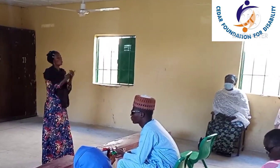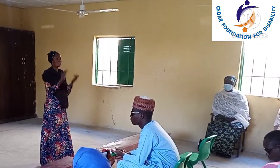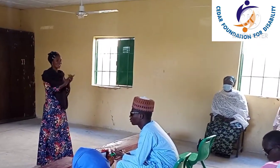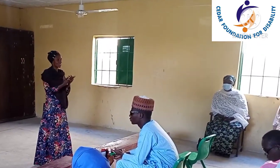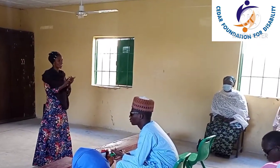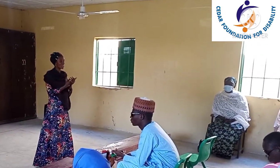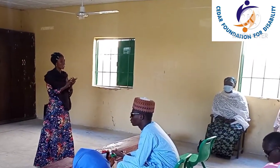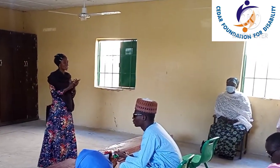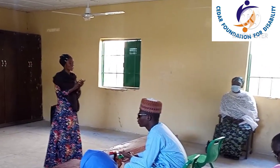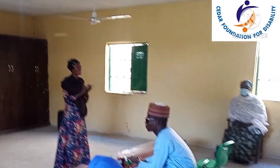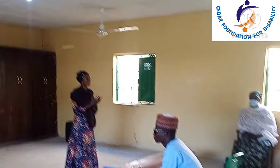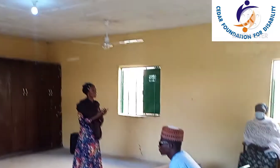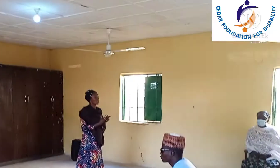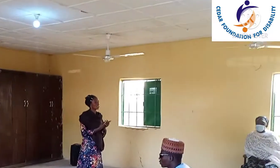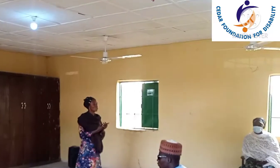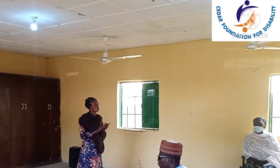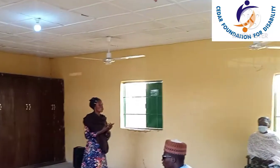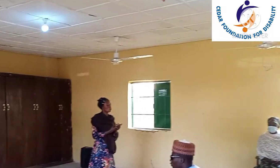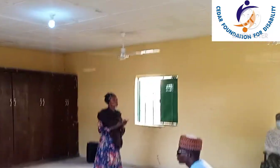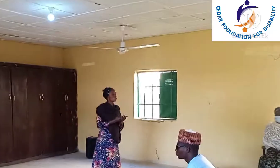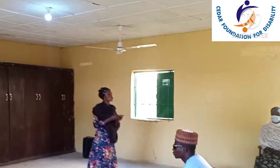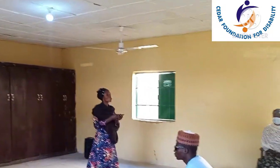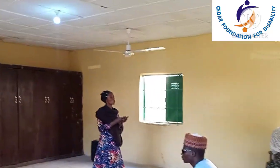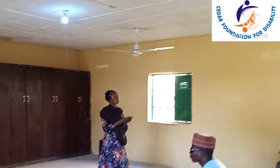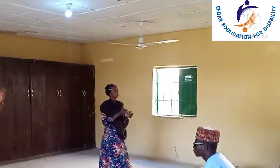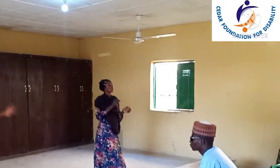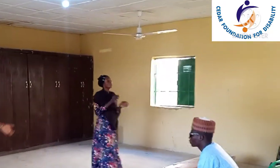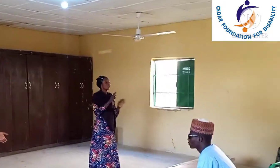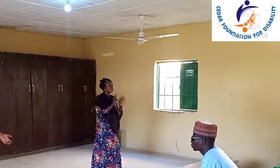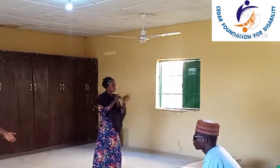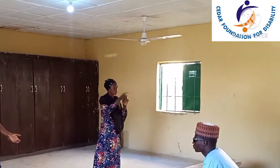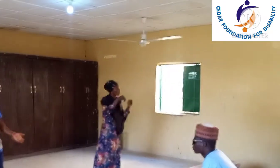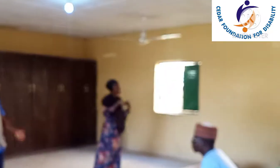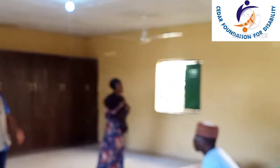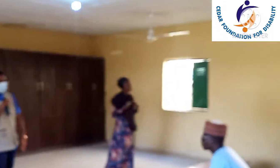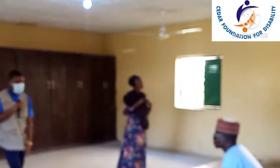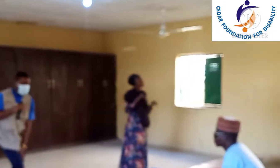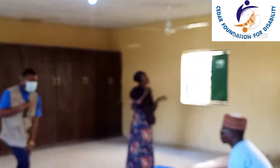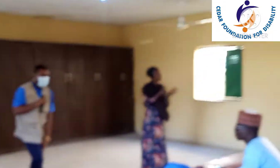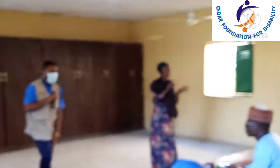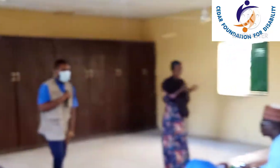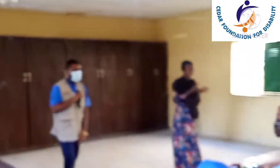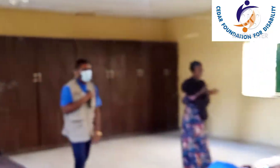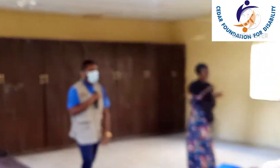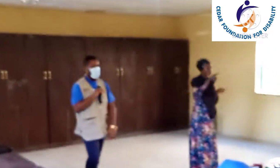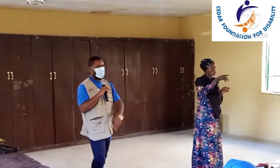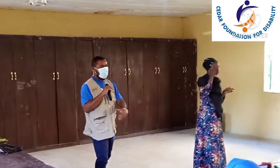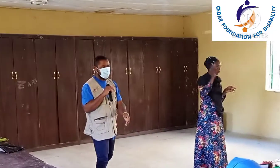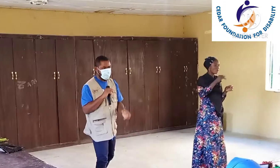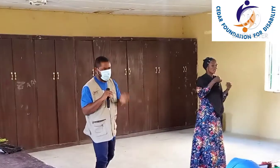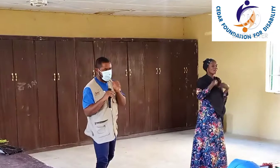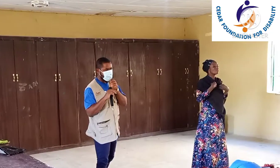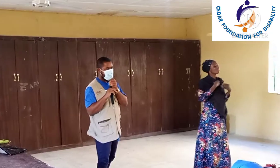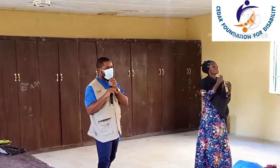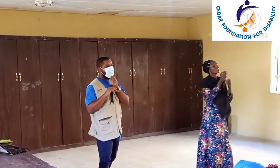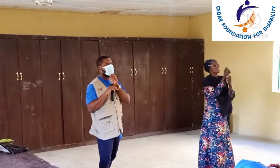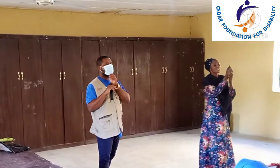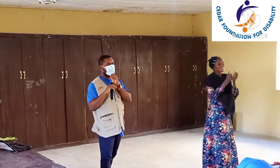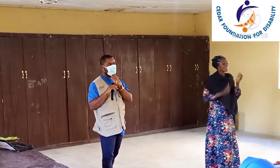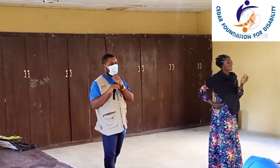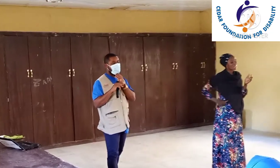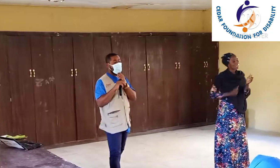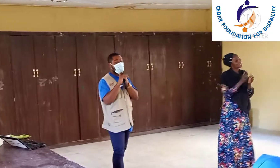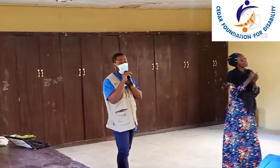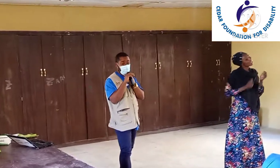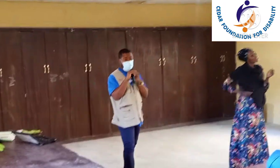the service for my leg not being cut off. Then, for instance, if I don't have, they cut off my leg, I'm now amputated. It